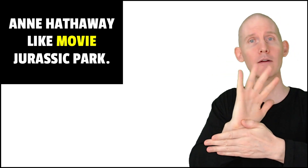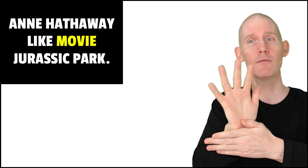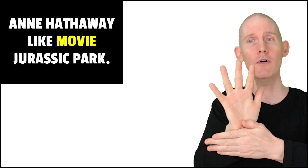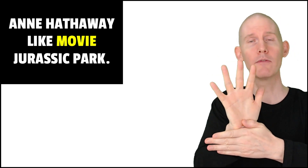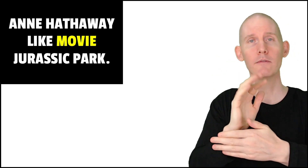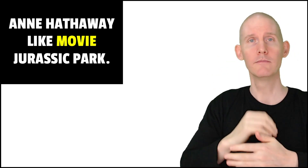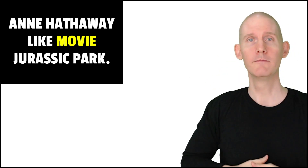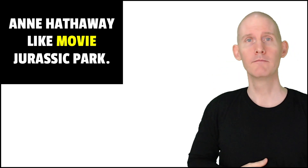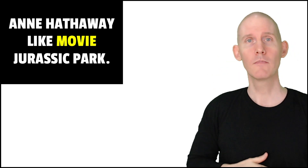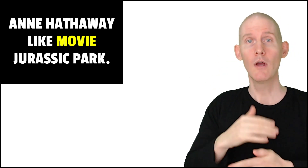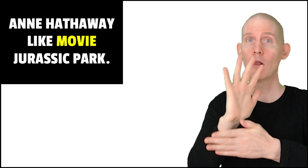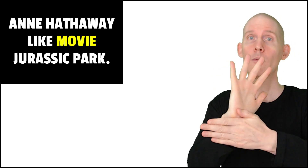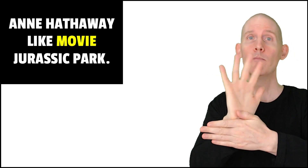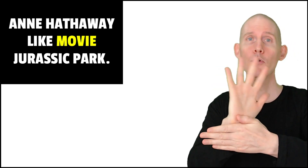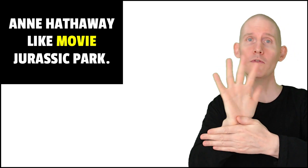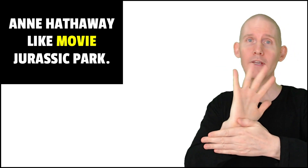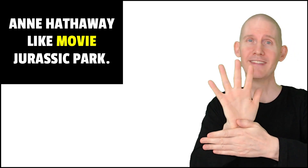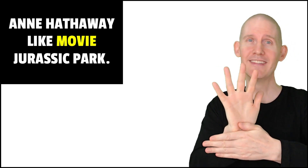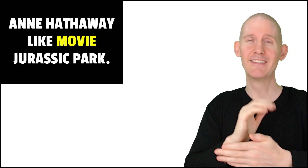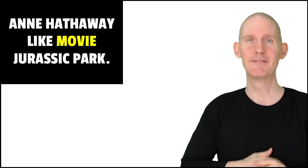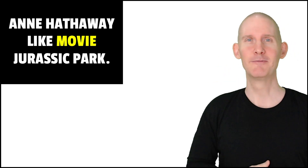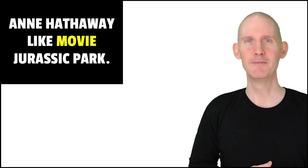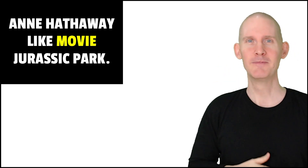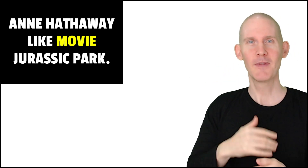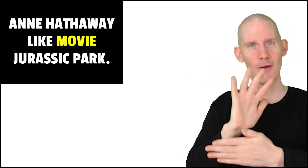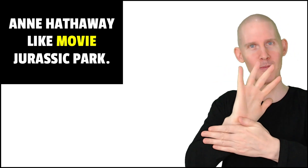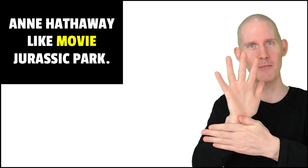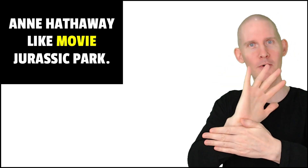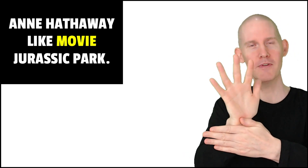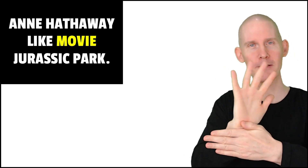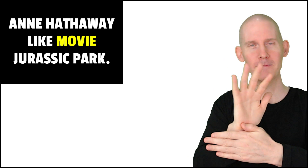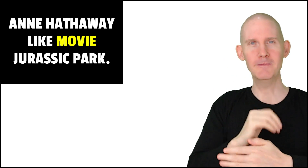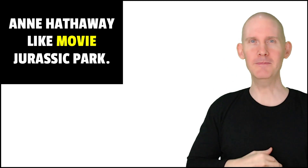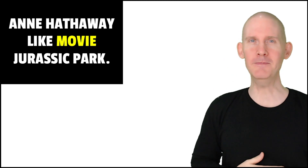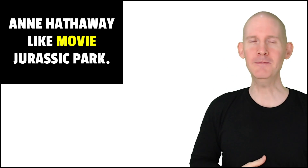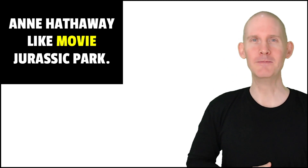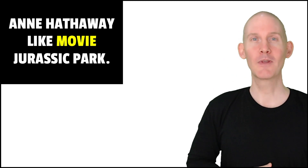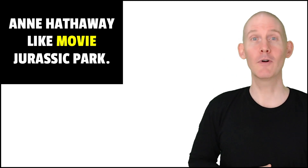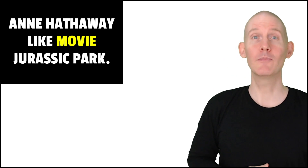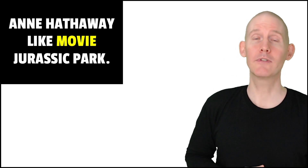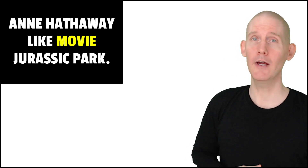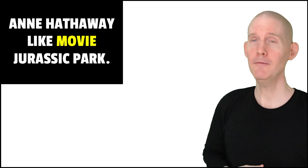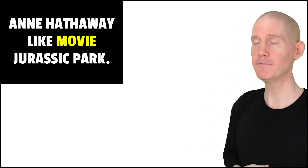forth. Movie, movie. From the side,